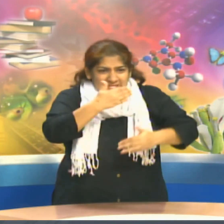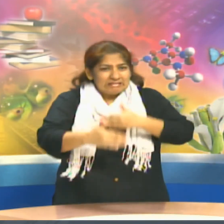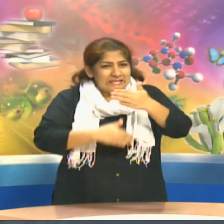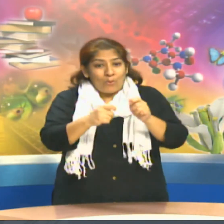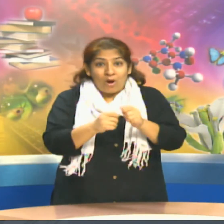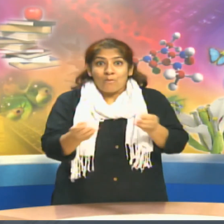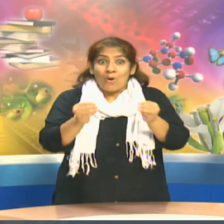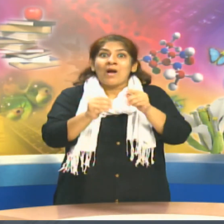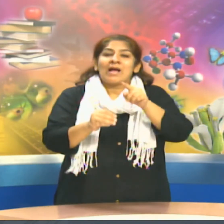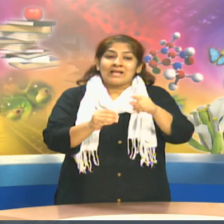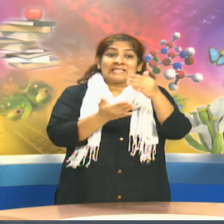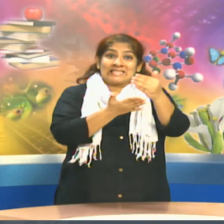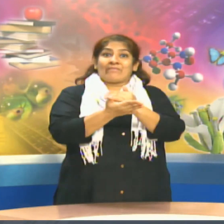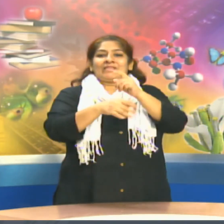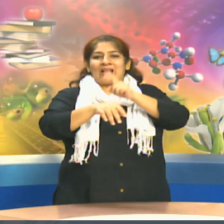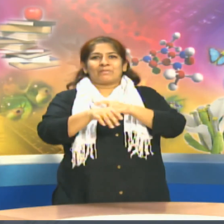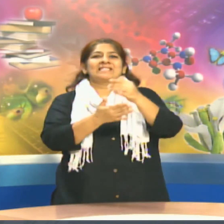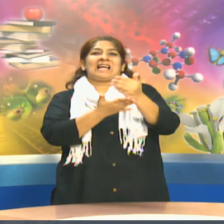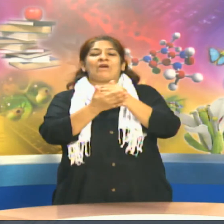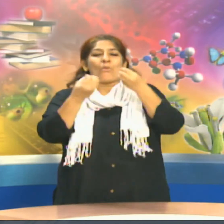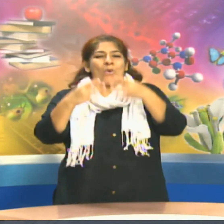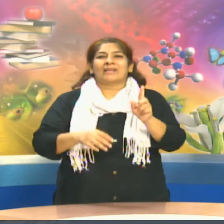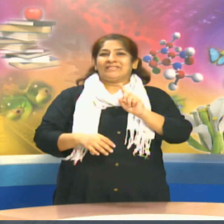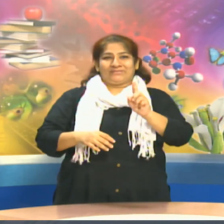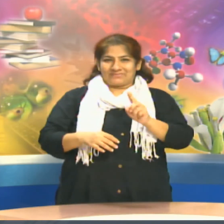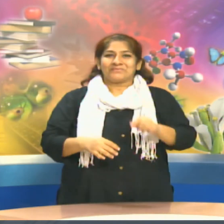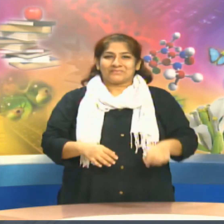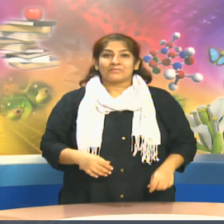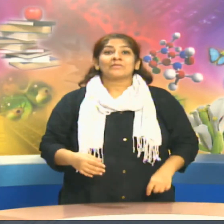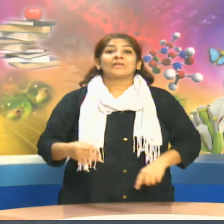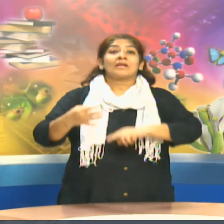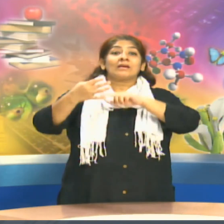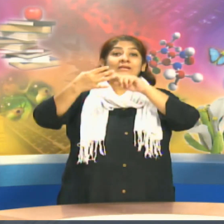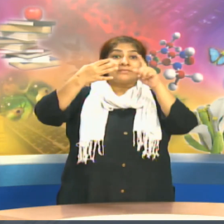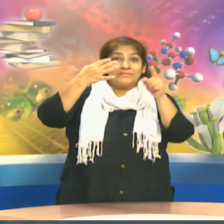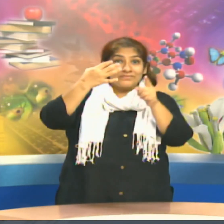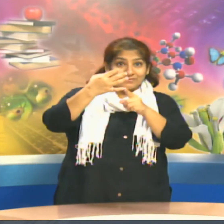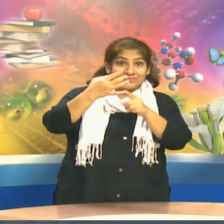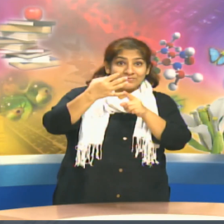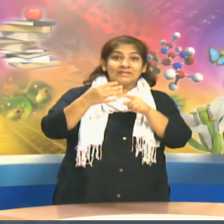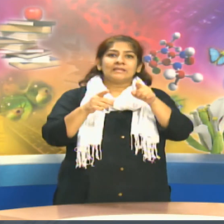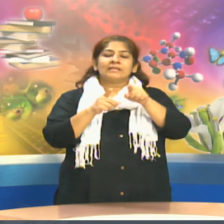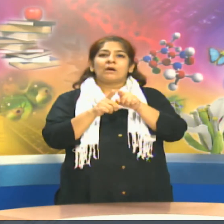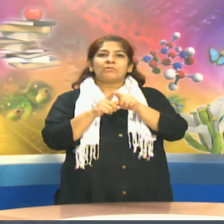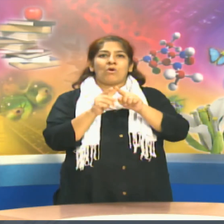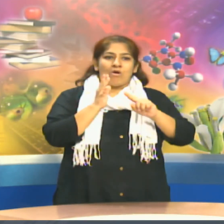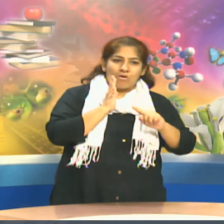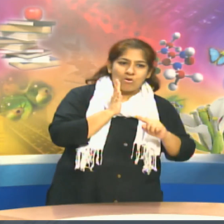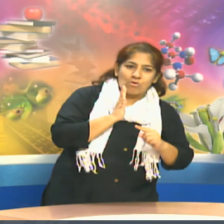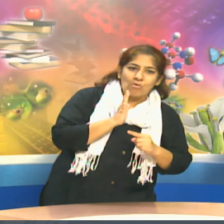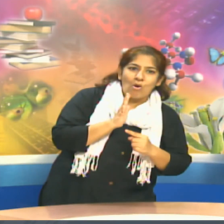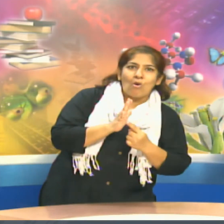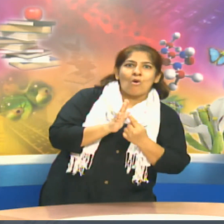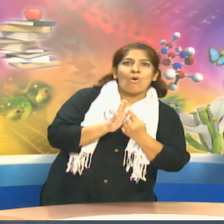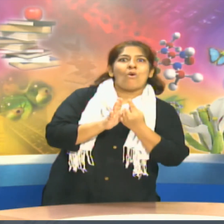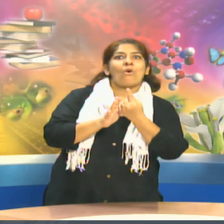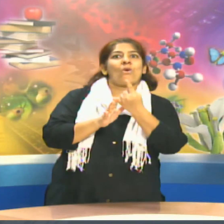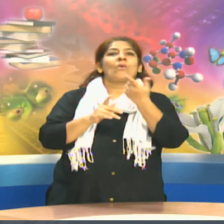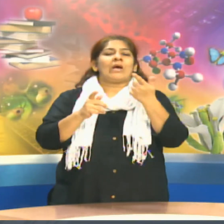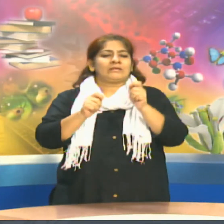and our resources without wasting them. It saves our time also. The fourth point which